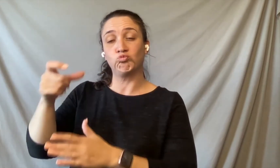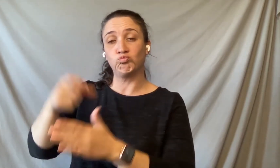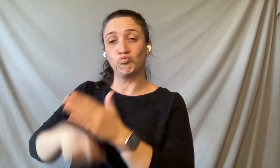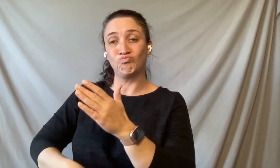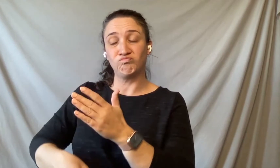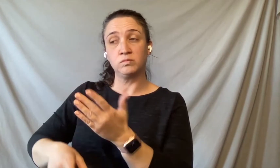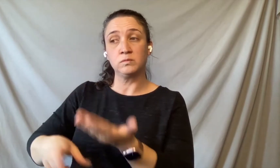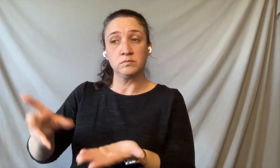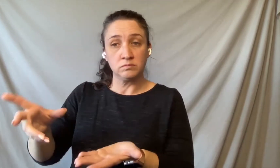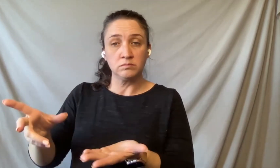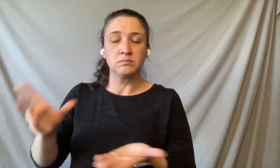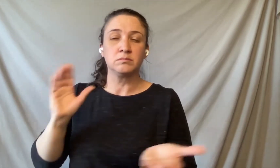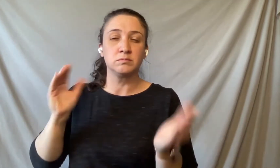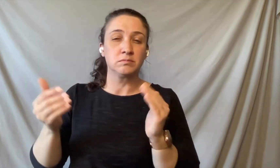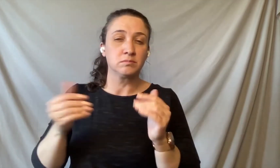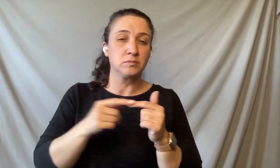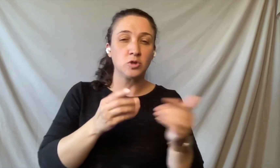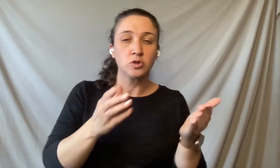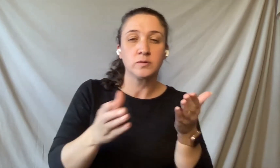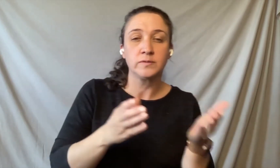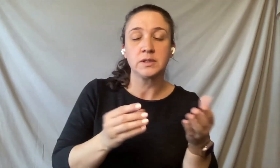supporting entry, for example.